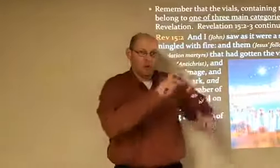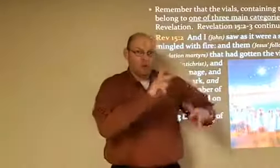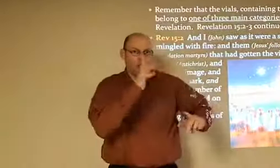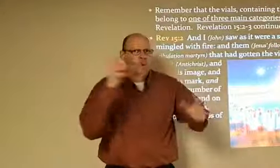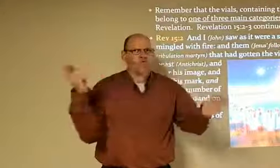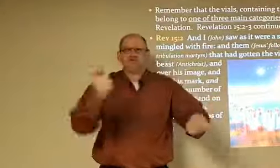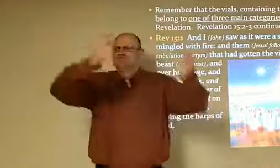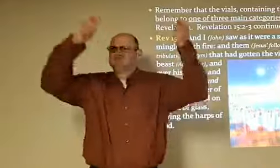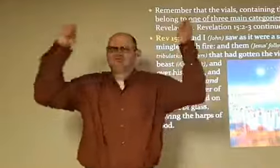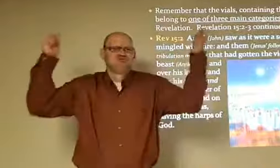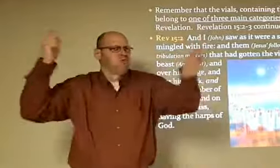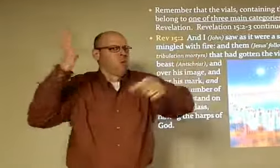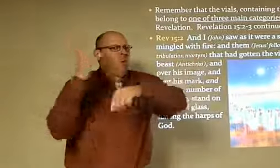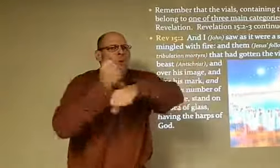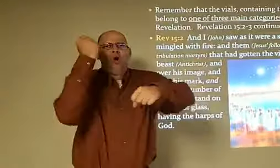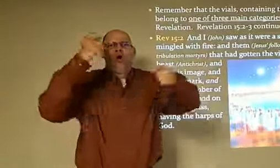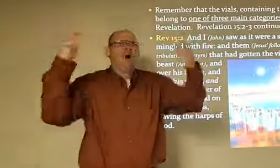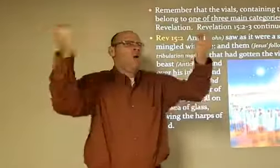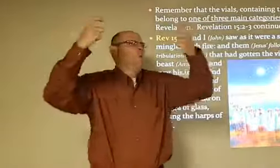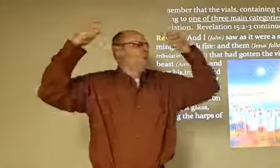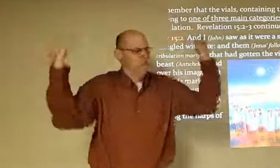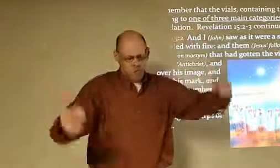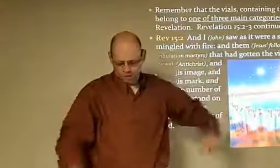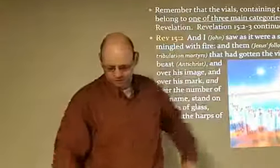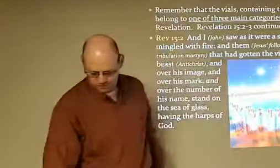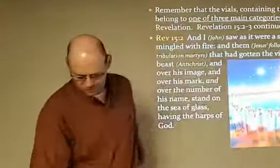right here, those are those that are victorious. They won.